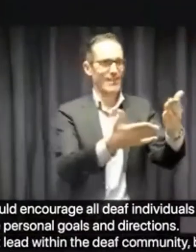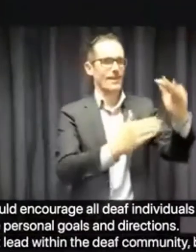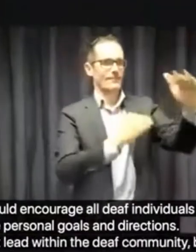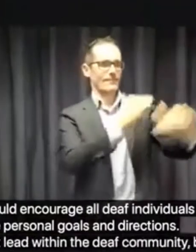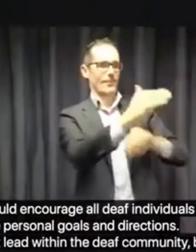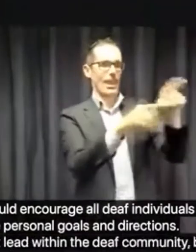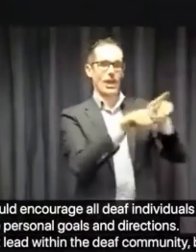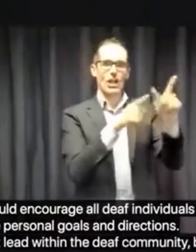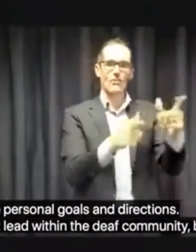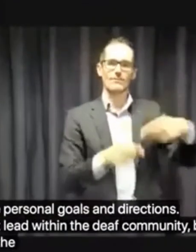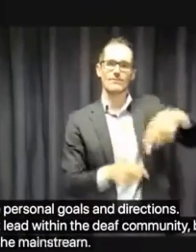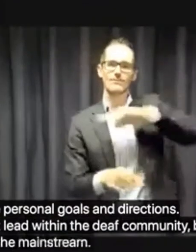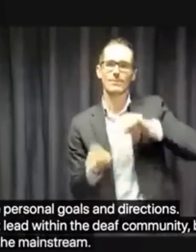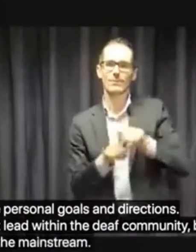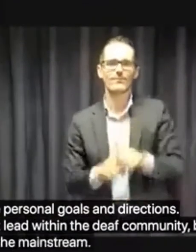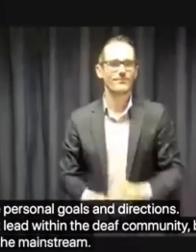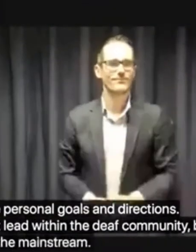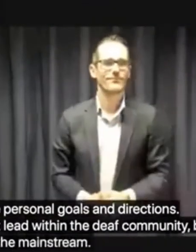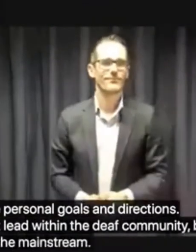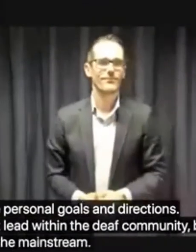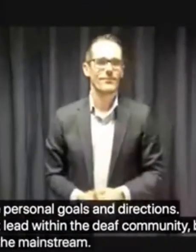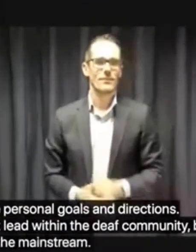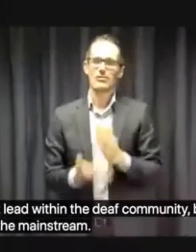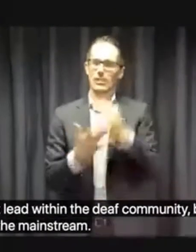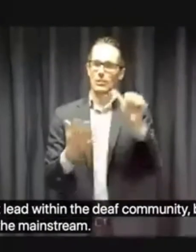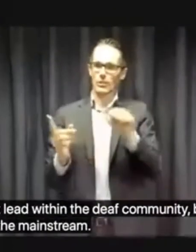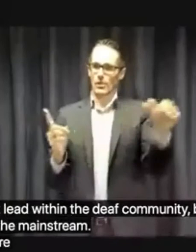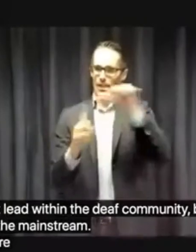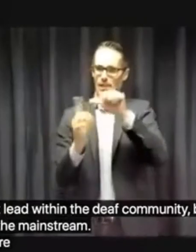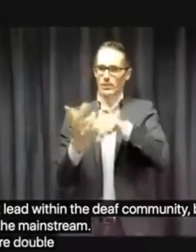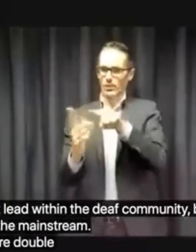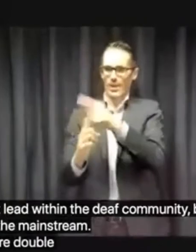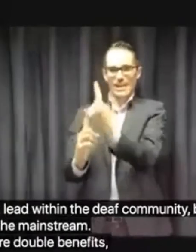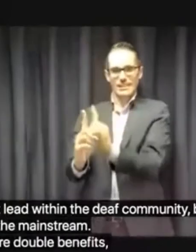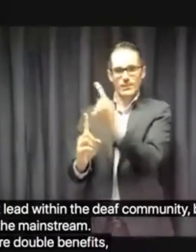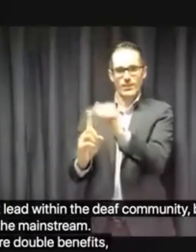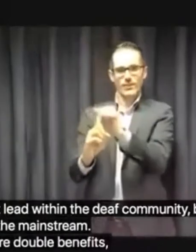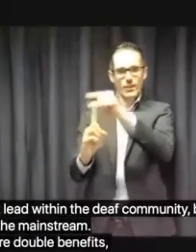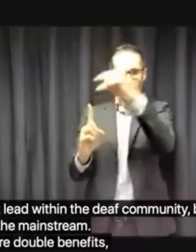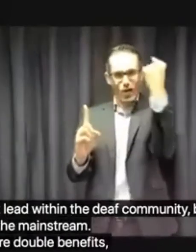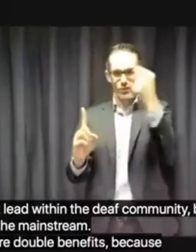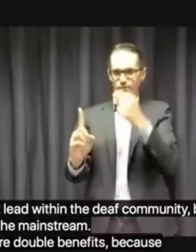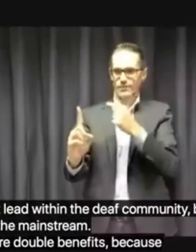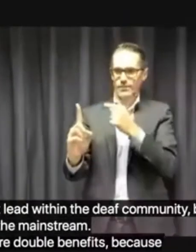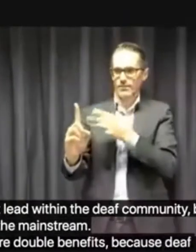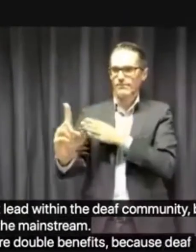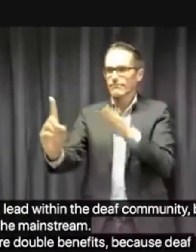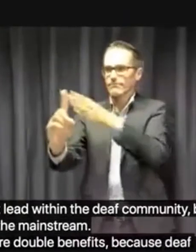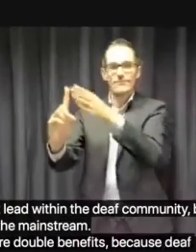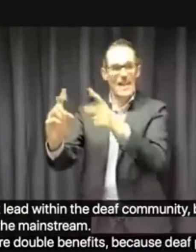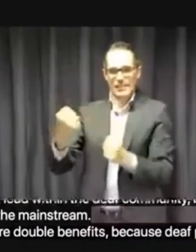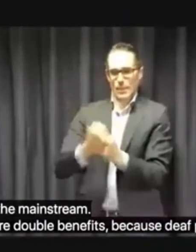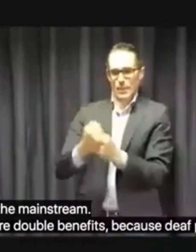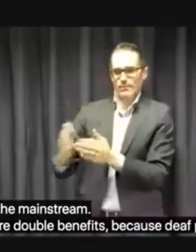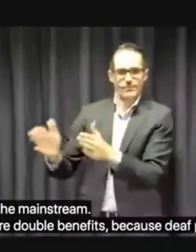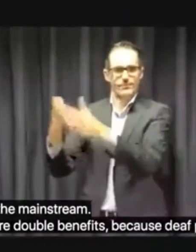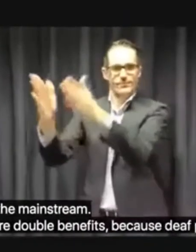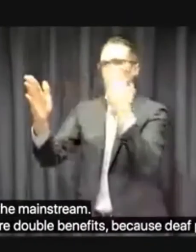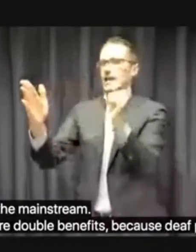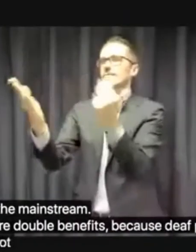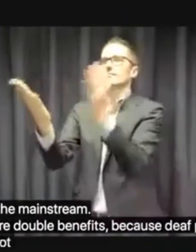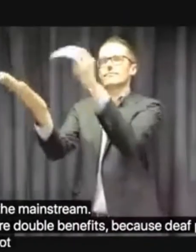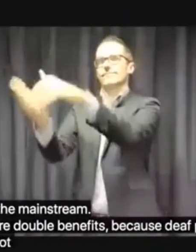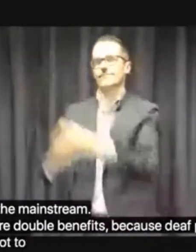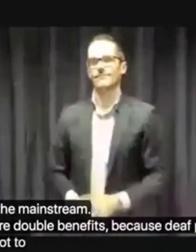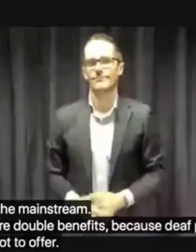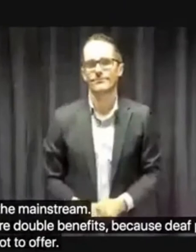benefits because deaf people have a lot to offer and giving people benefit from deaf gain. So I'd like to go back to individual goals,